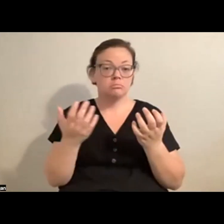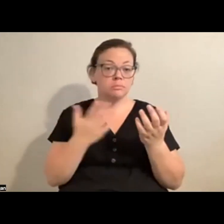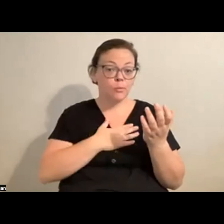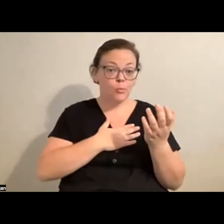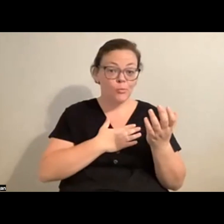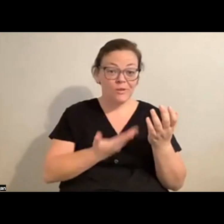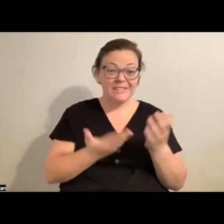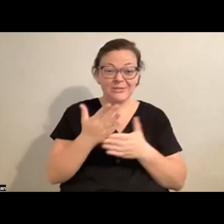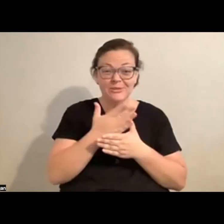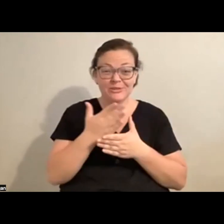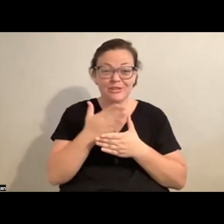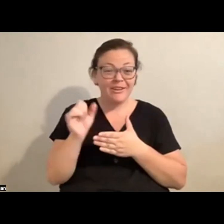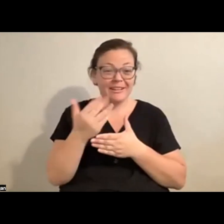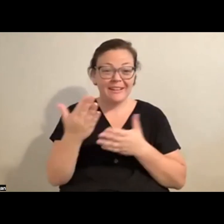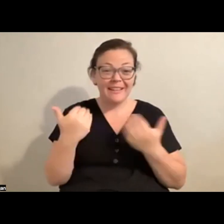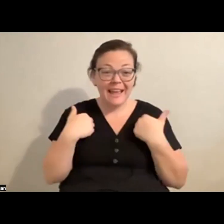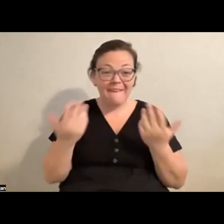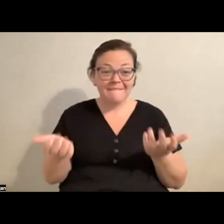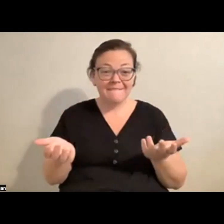share anything they have?